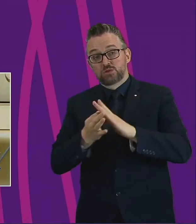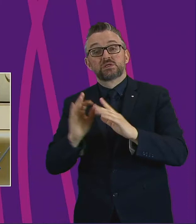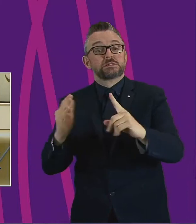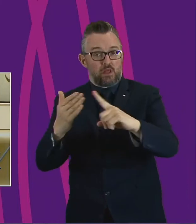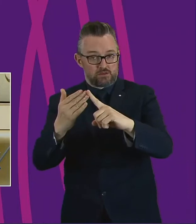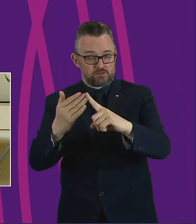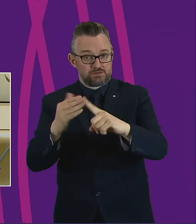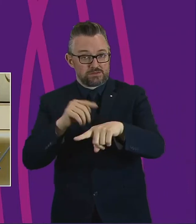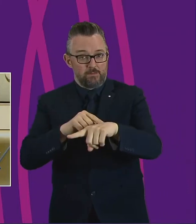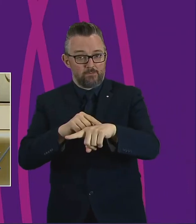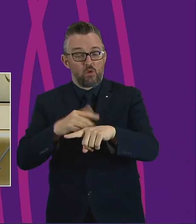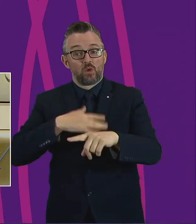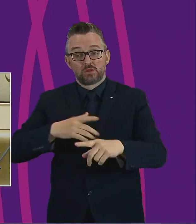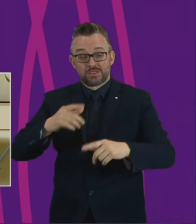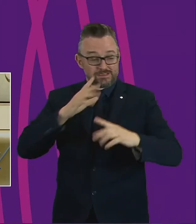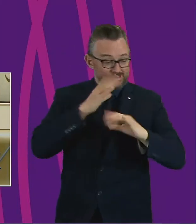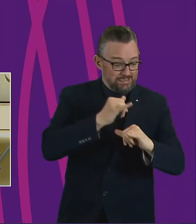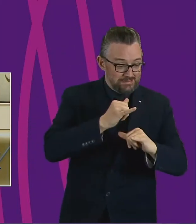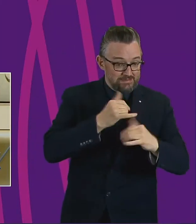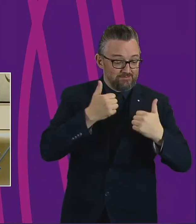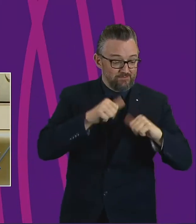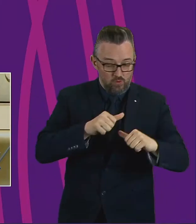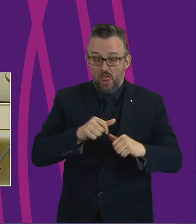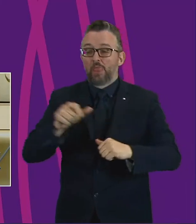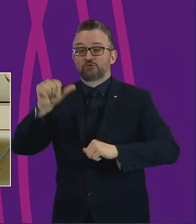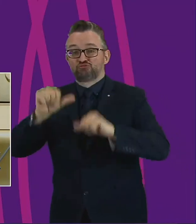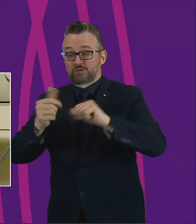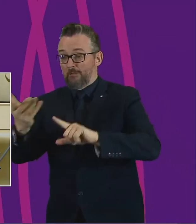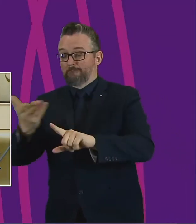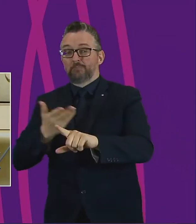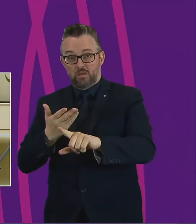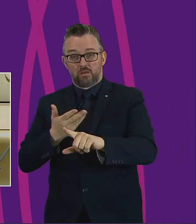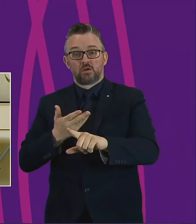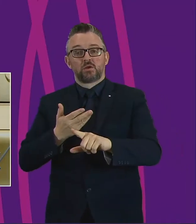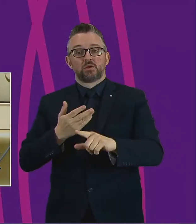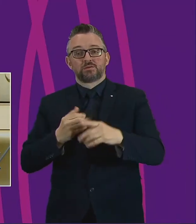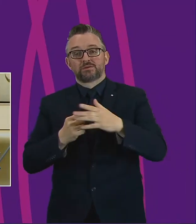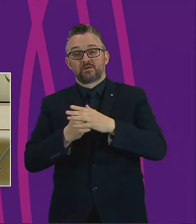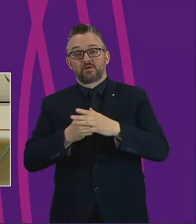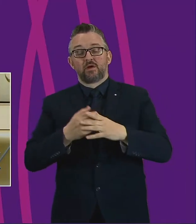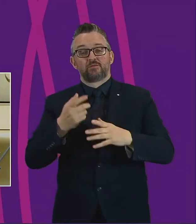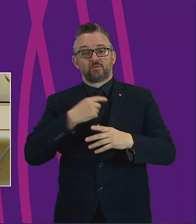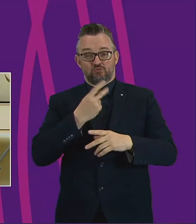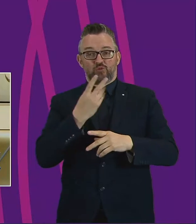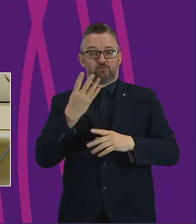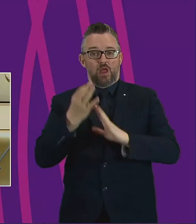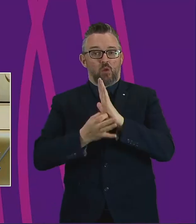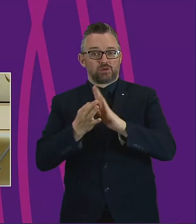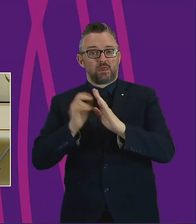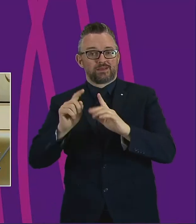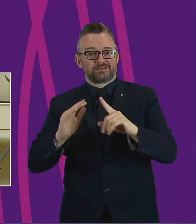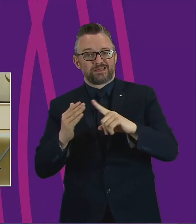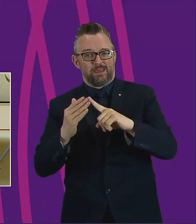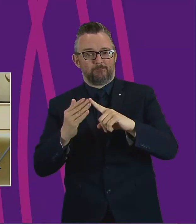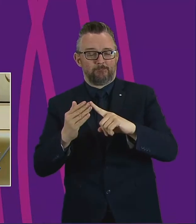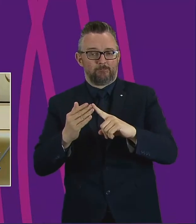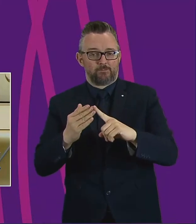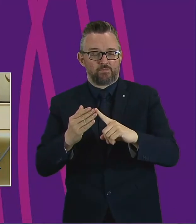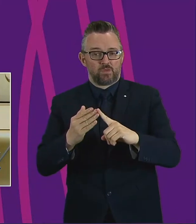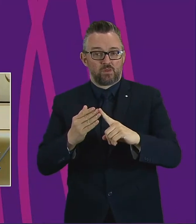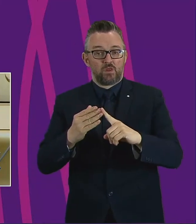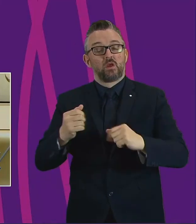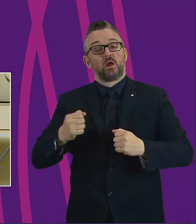time to bring the tests in terms of sample to result within 24 hours.